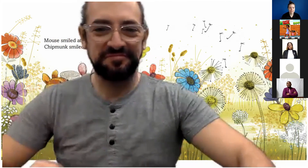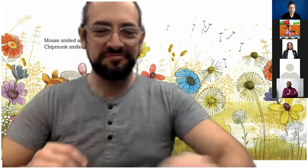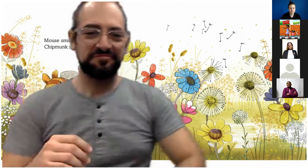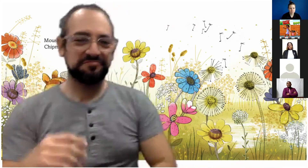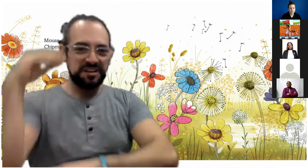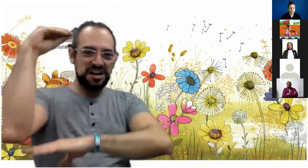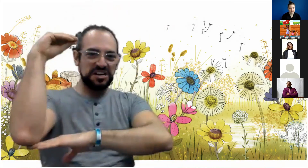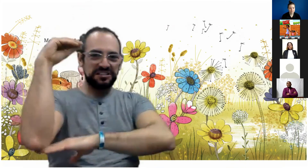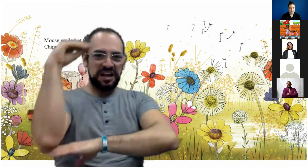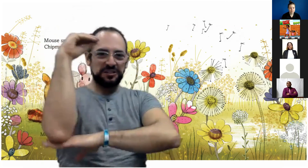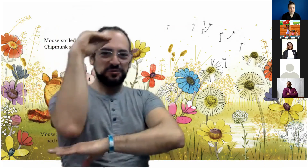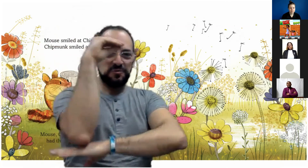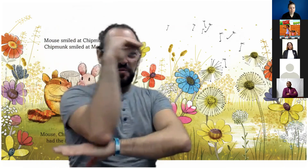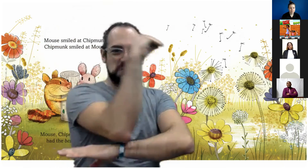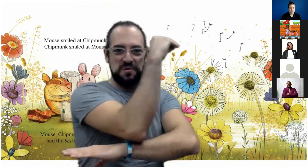You have dinosaur.